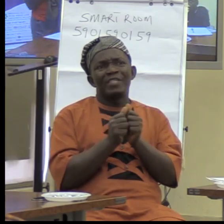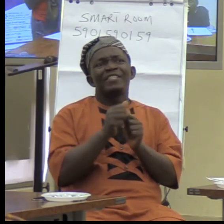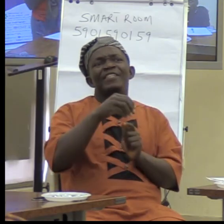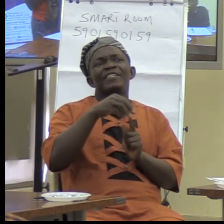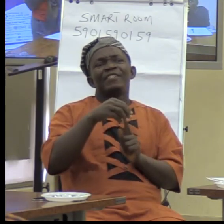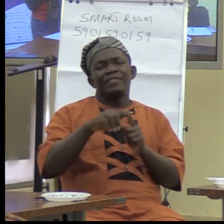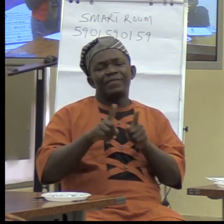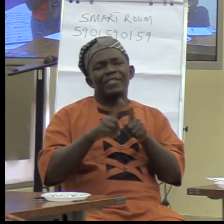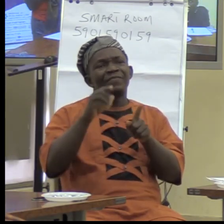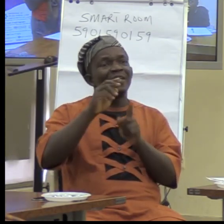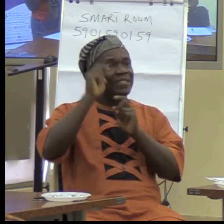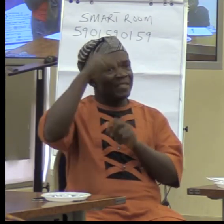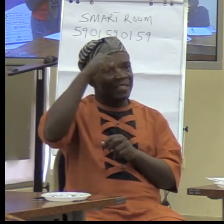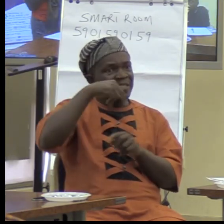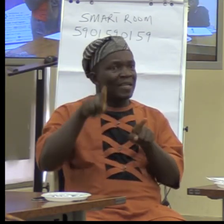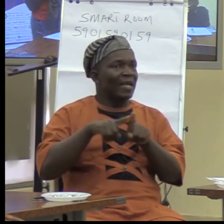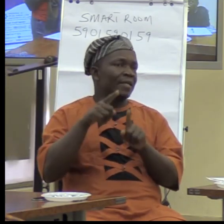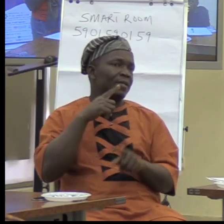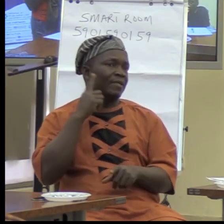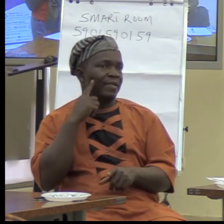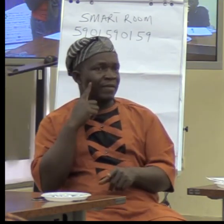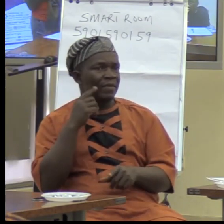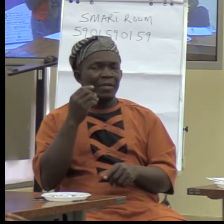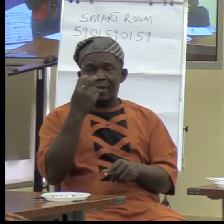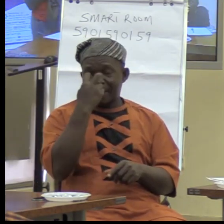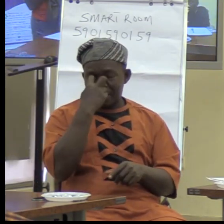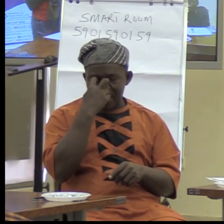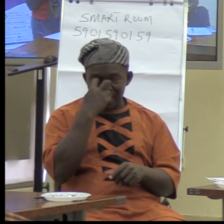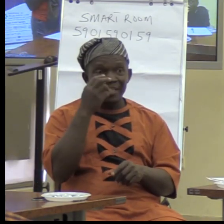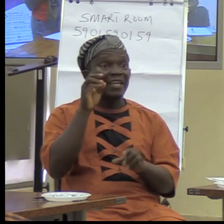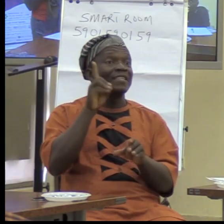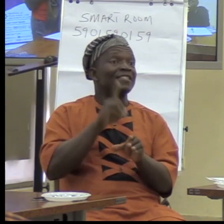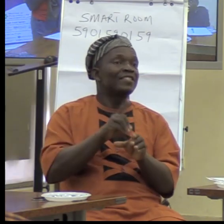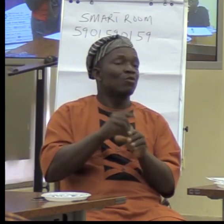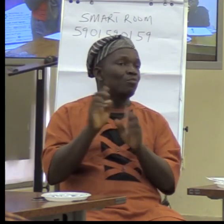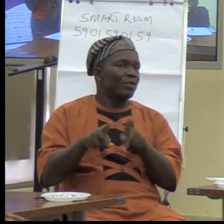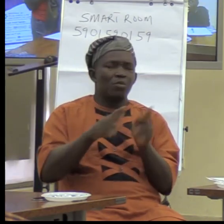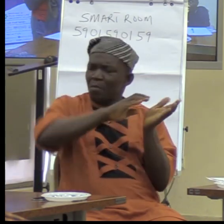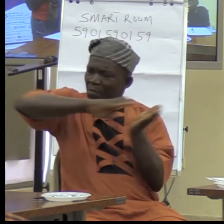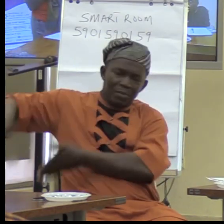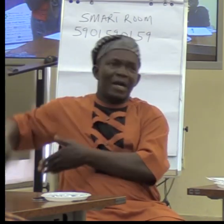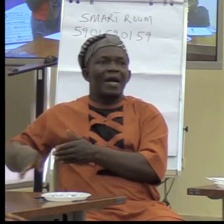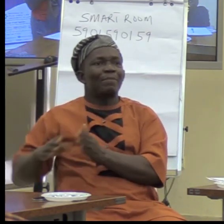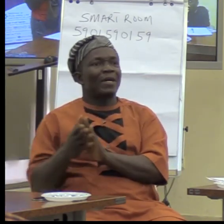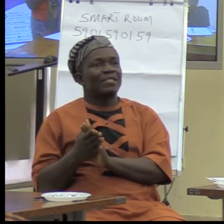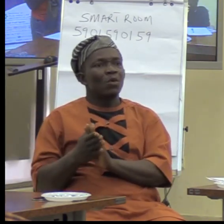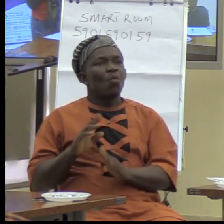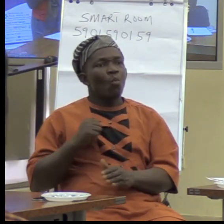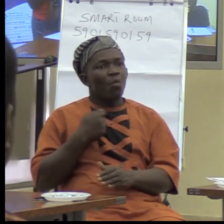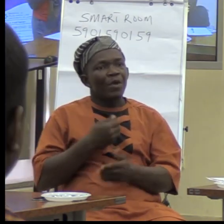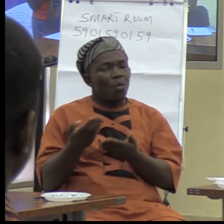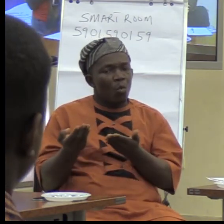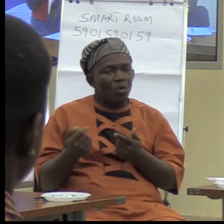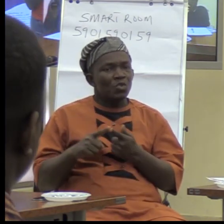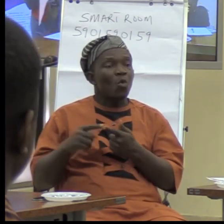make sure, especially in our own work, and as much as possible extend this to the work, of other